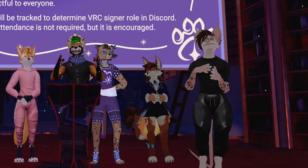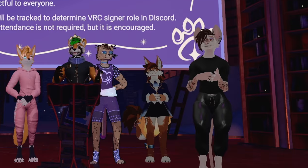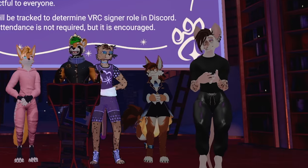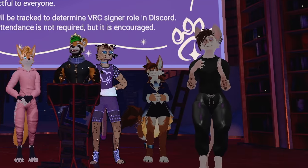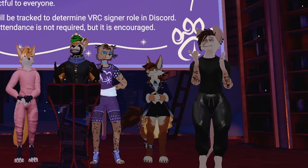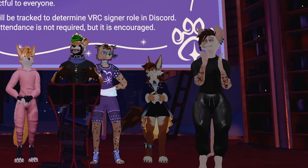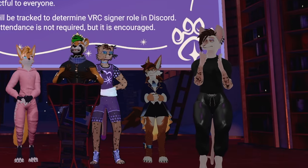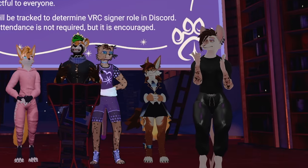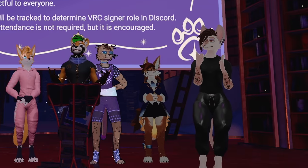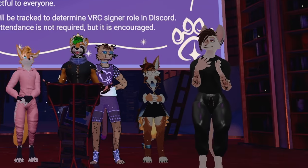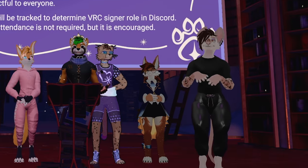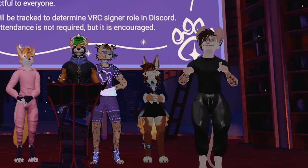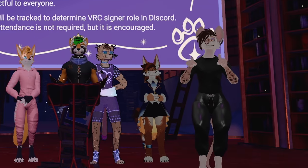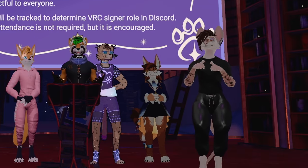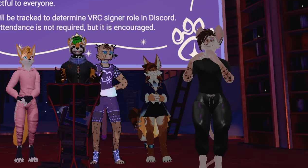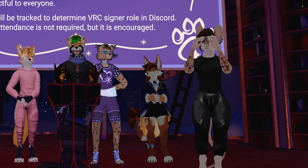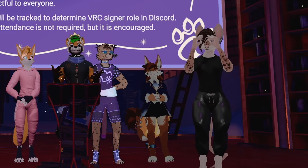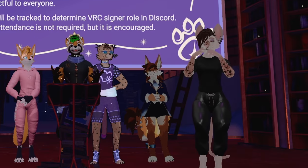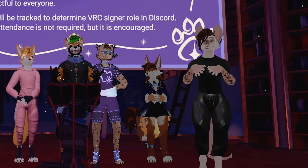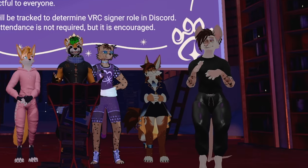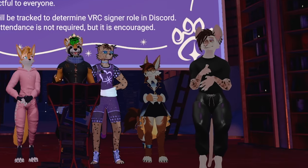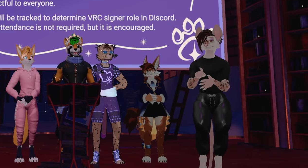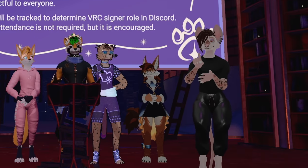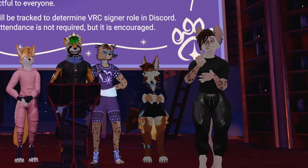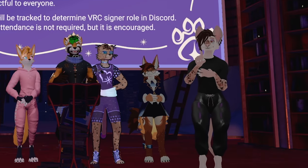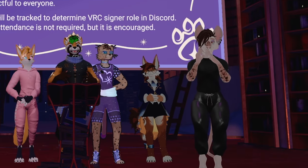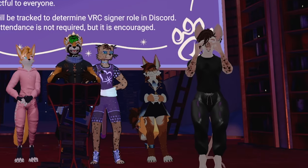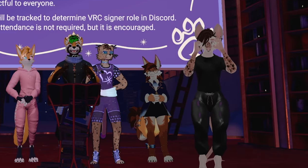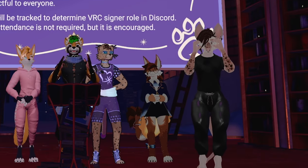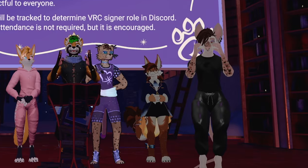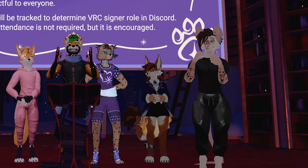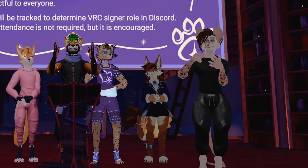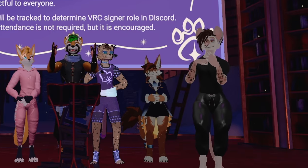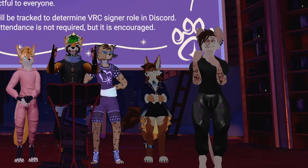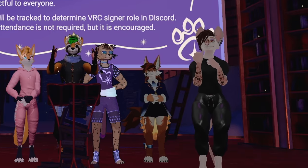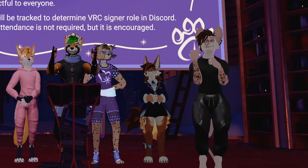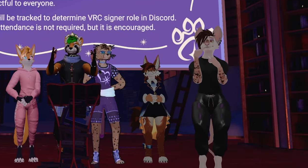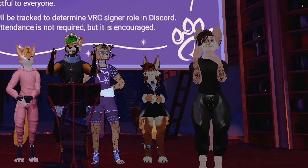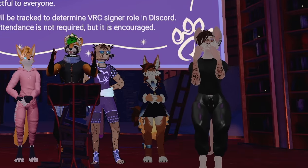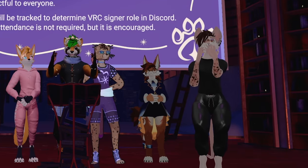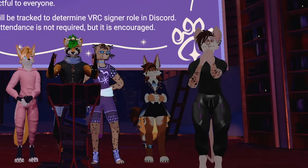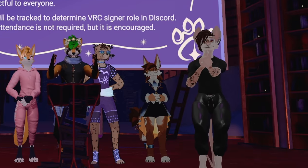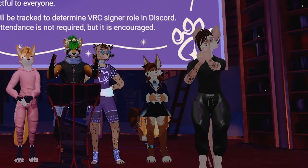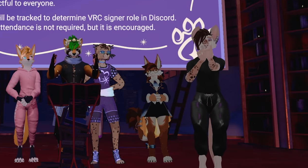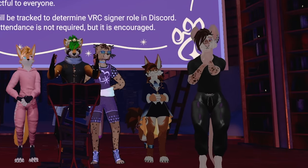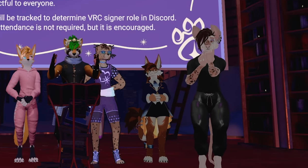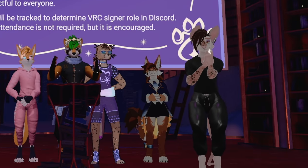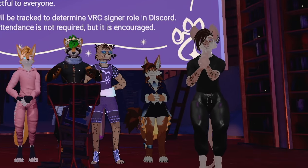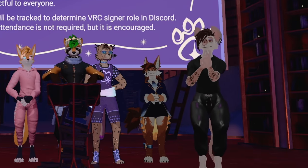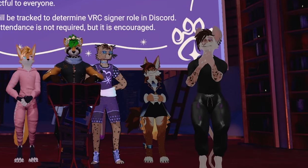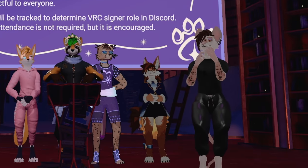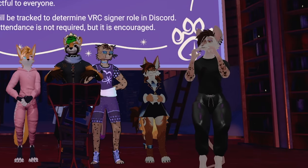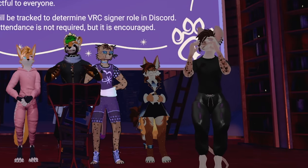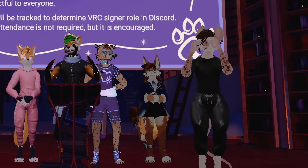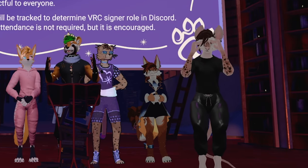the teacher. Again, this is sign language. It is all a visual language, so you need to be able to see the person doing the teaching. And then, of